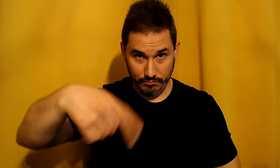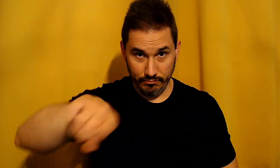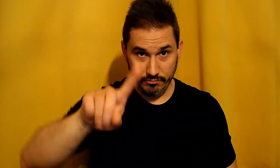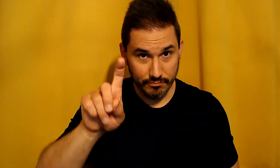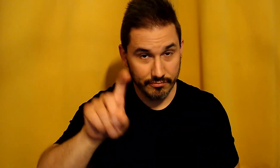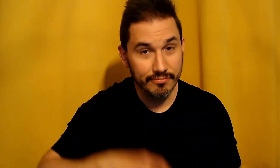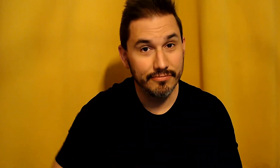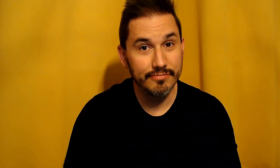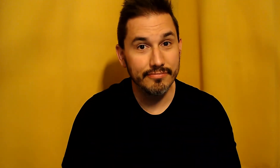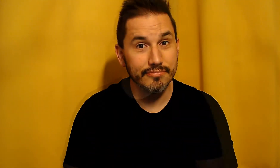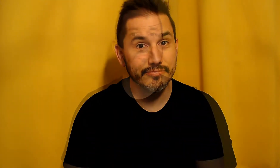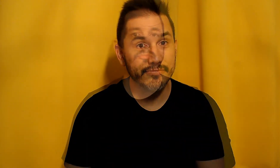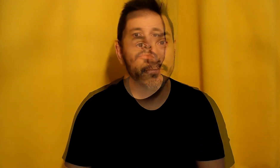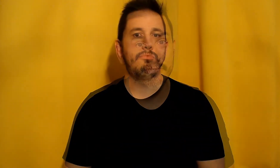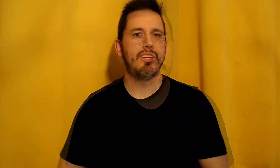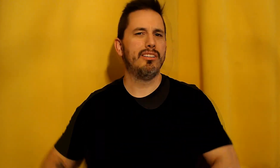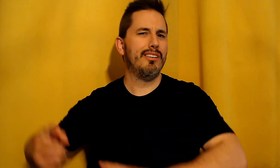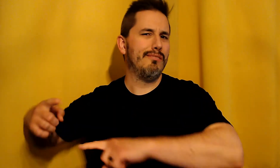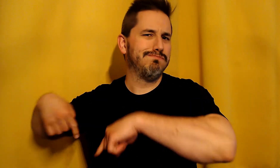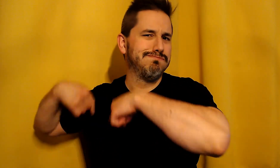shakes, it'll wake you up. A lot of you guys have it, right?